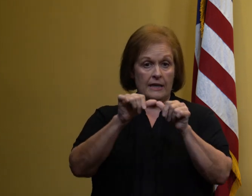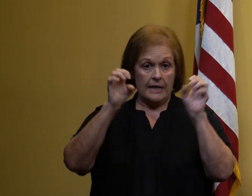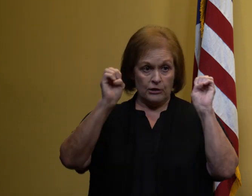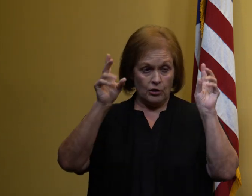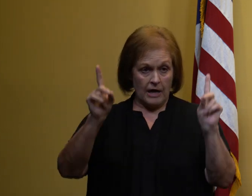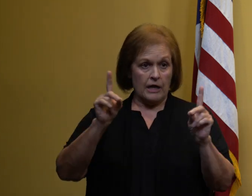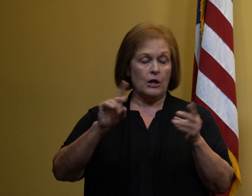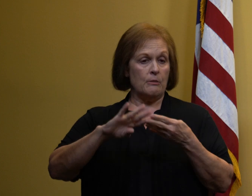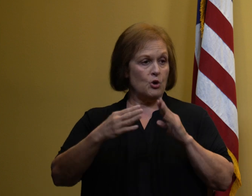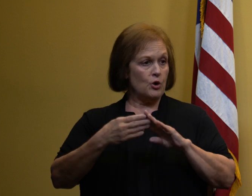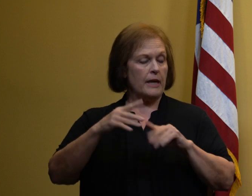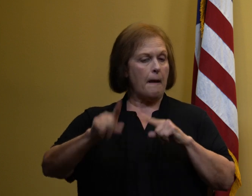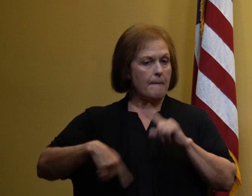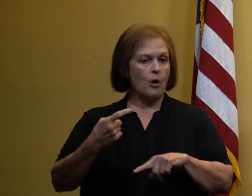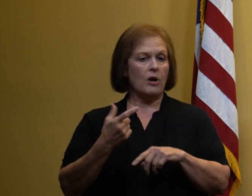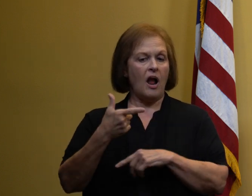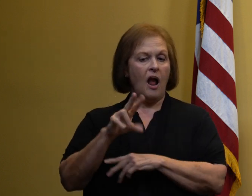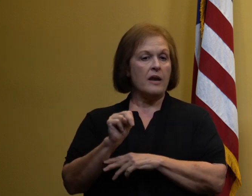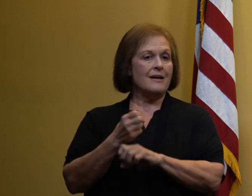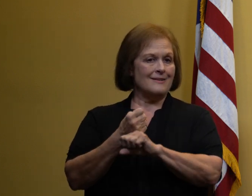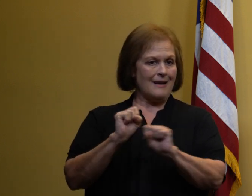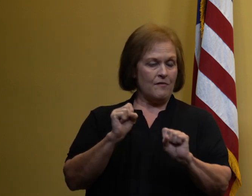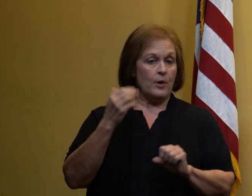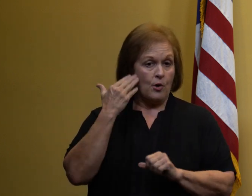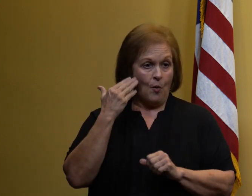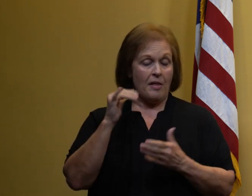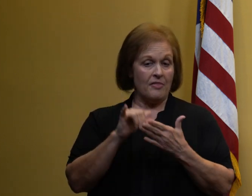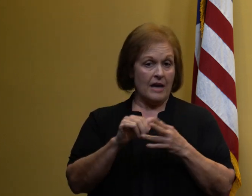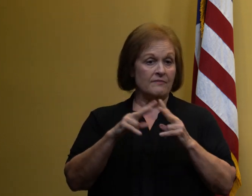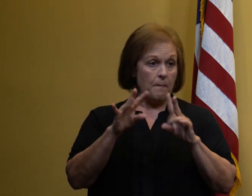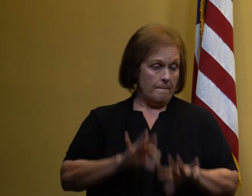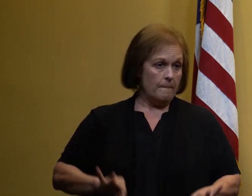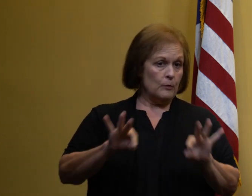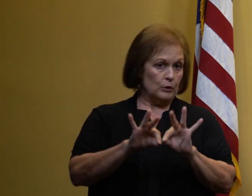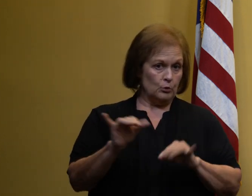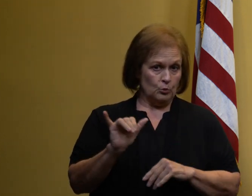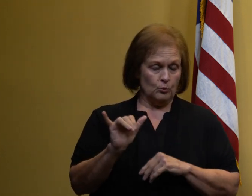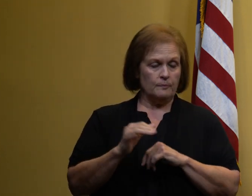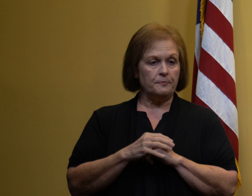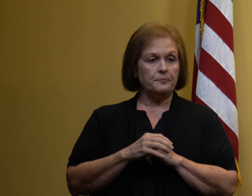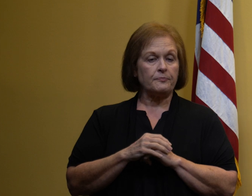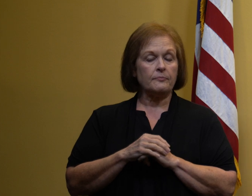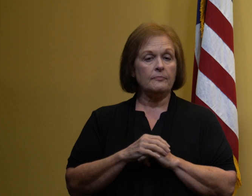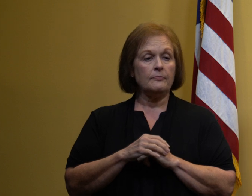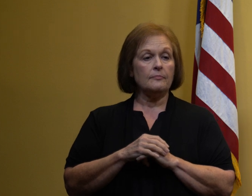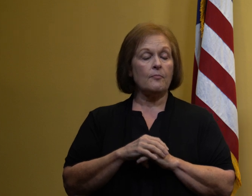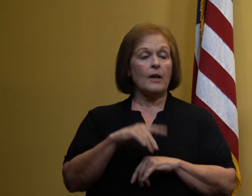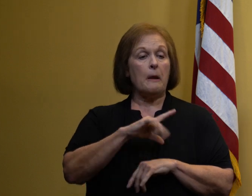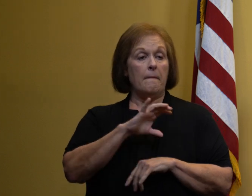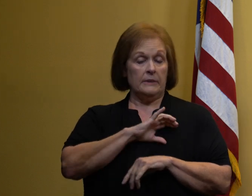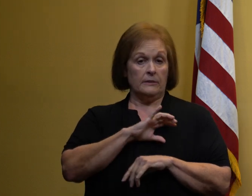our community relative to gun safety. We know that that too is vitally important. So the New Orleans